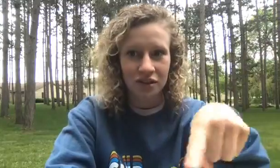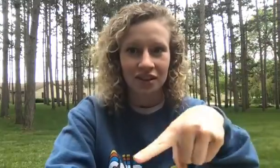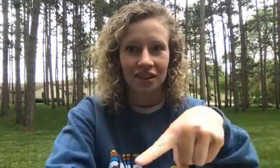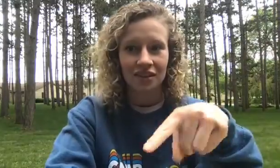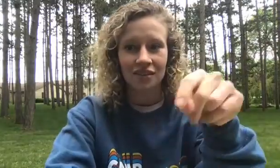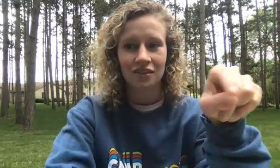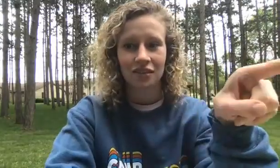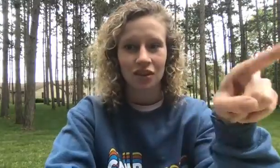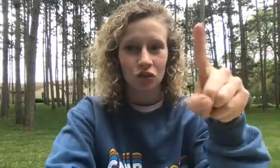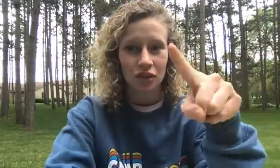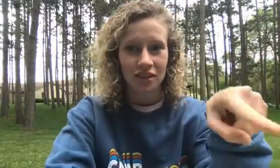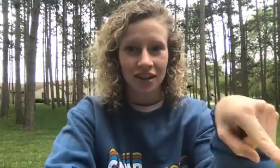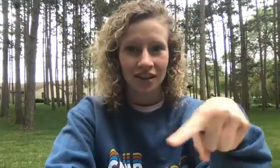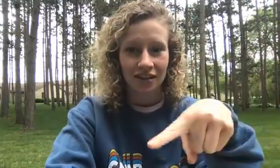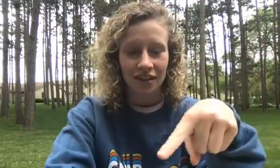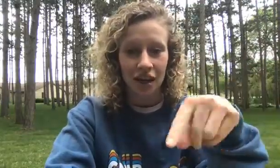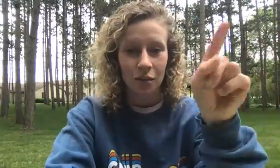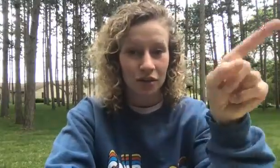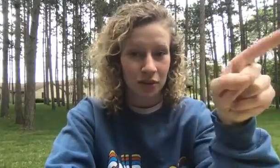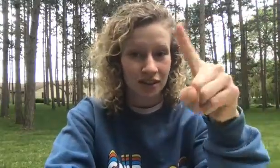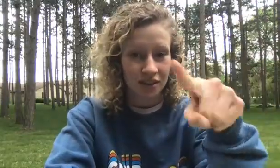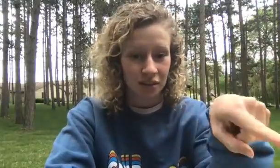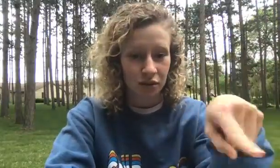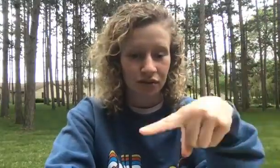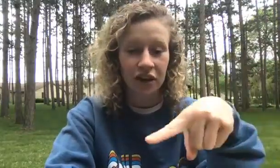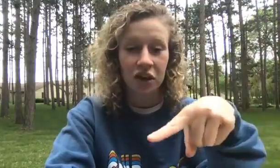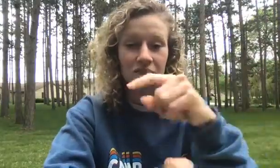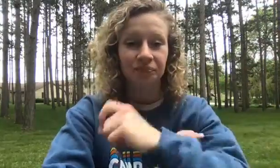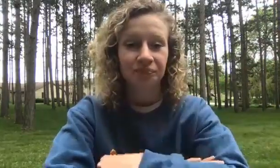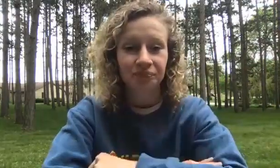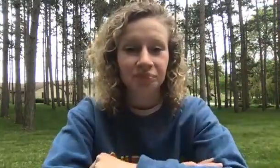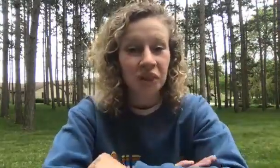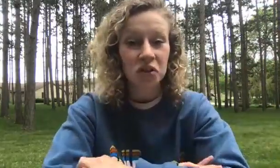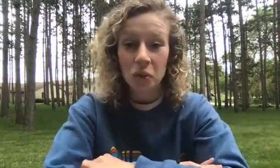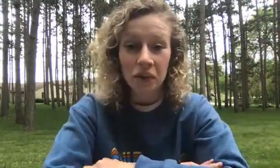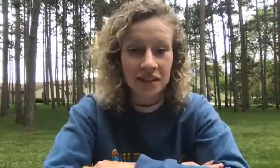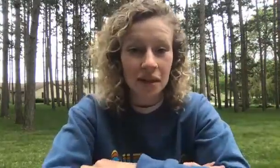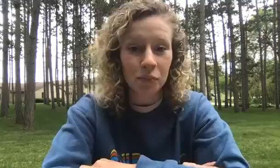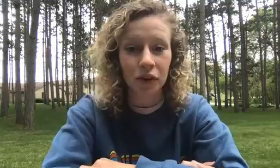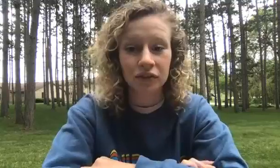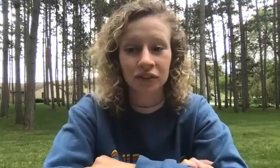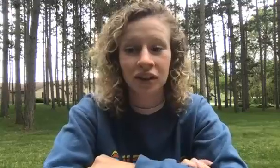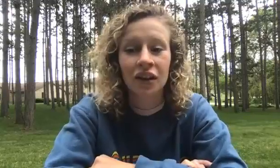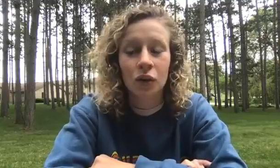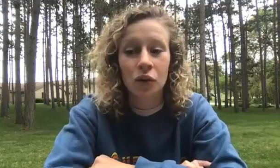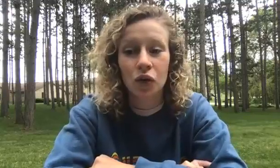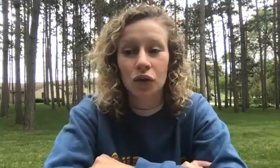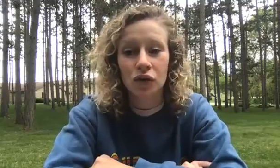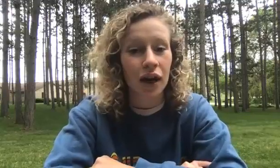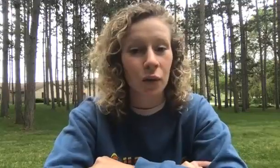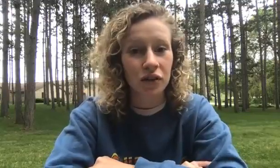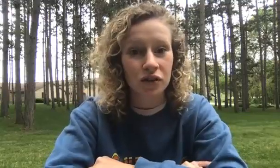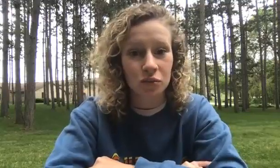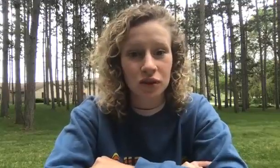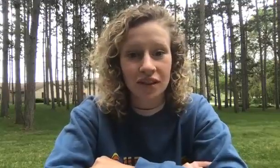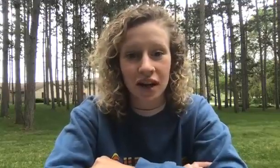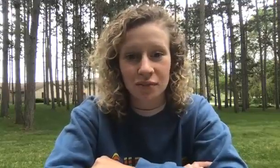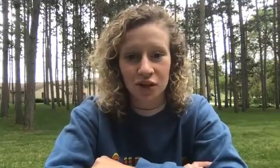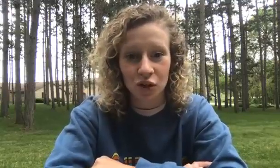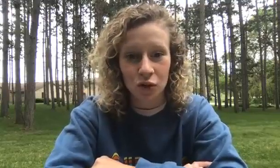backwardsly tracing it in the camera, you make a Z with your finger. So pretty simple. We'll go through that 1 or 2 more times, and I'll go slow